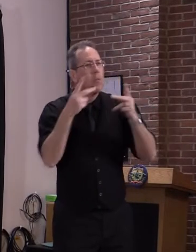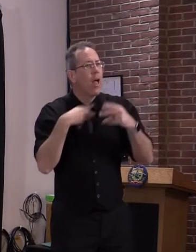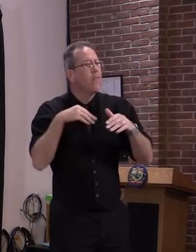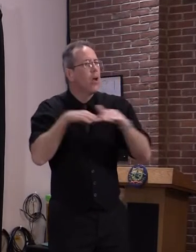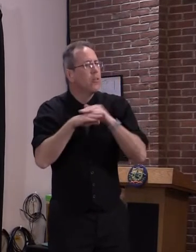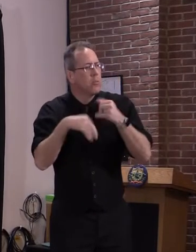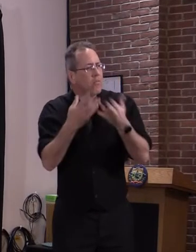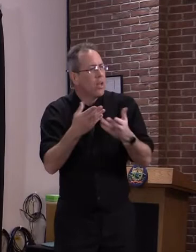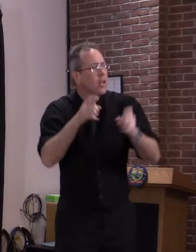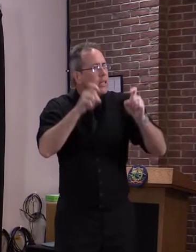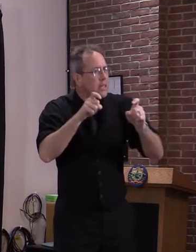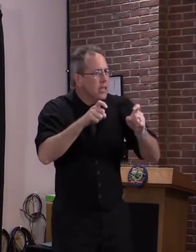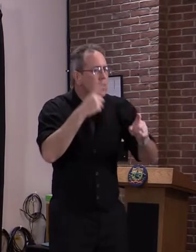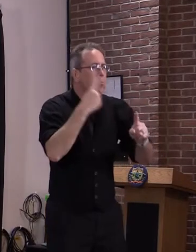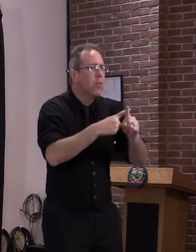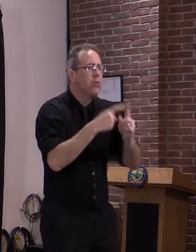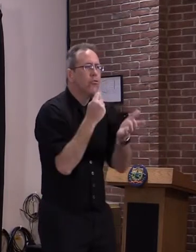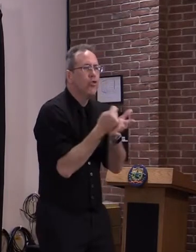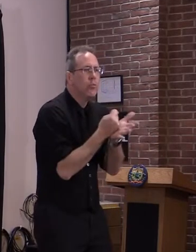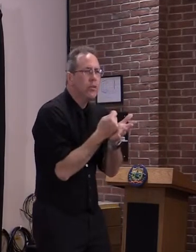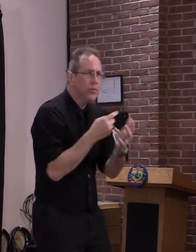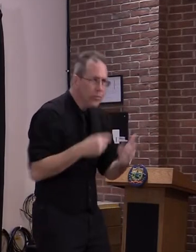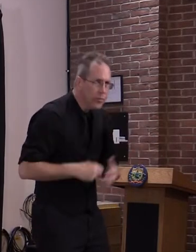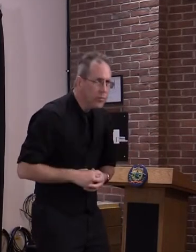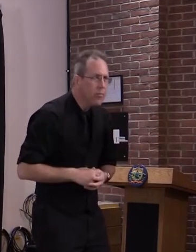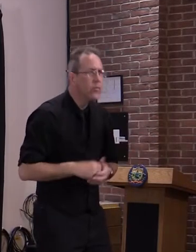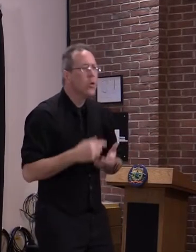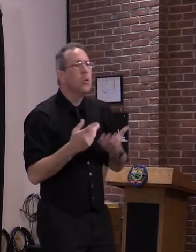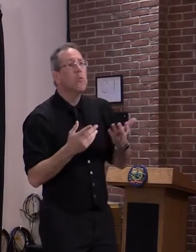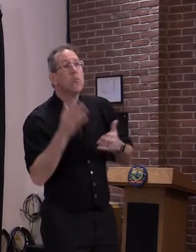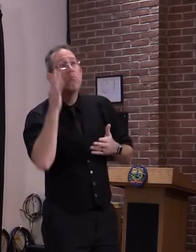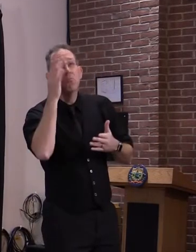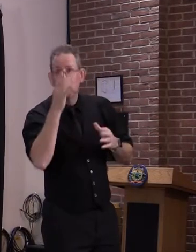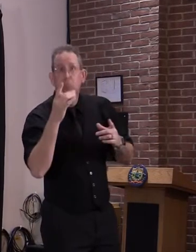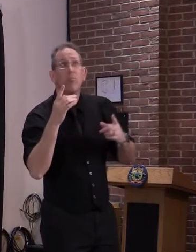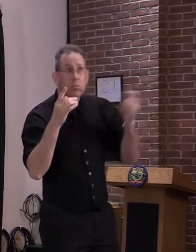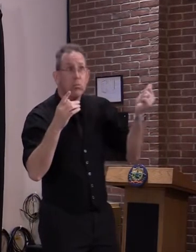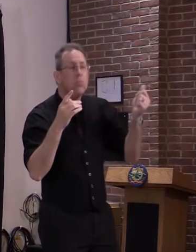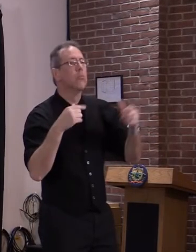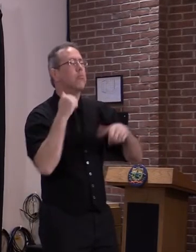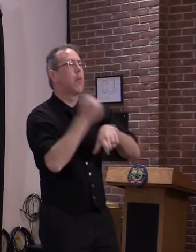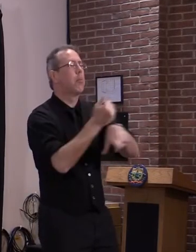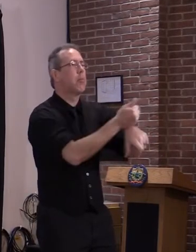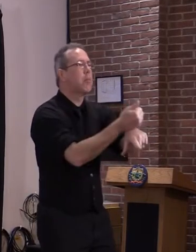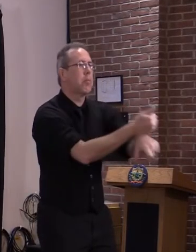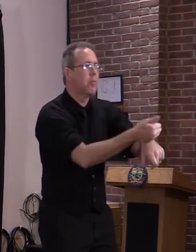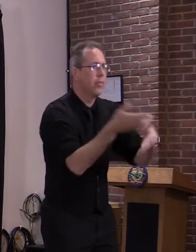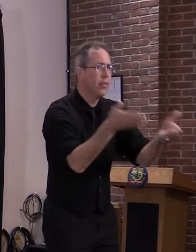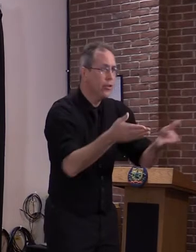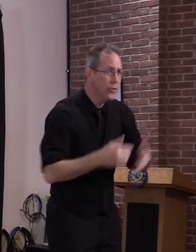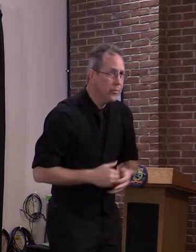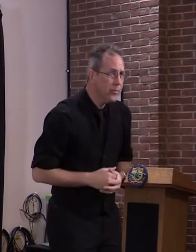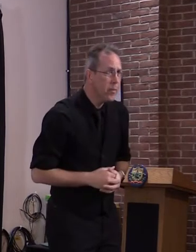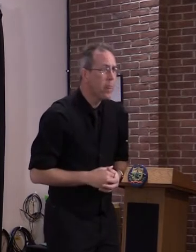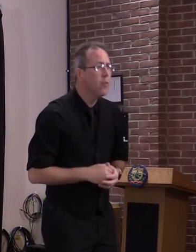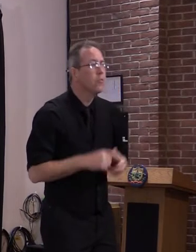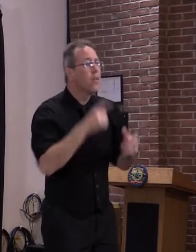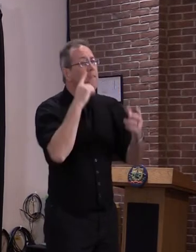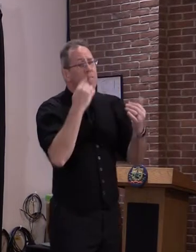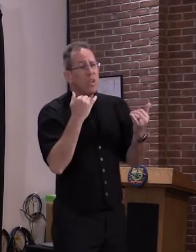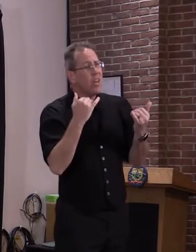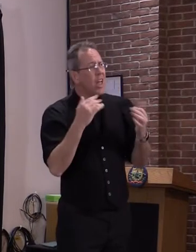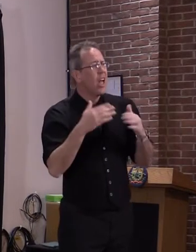develops, and we will keep you informed, the majority of Vermonters will still be able to both test and